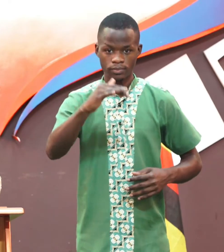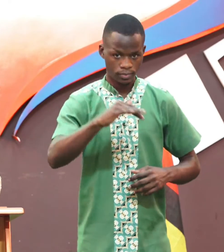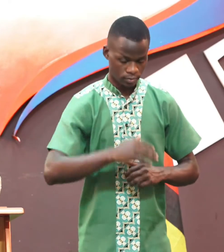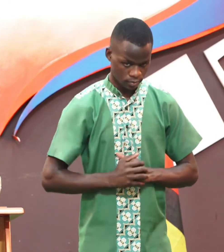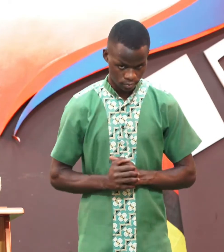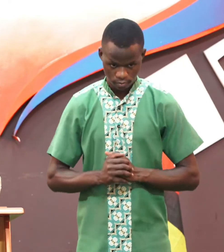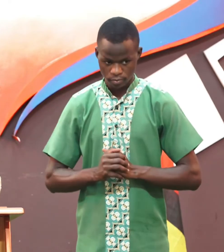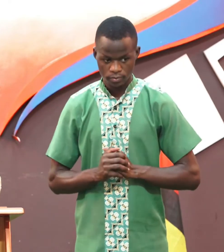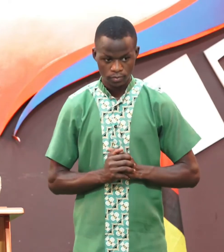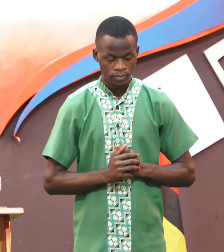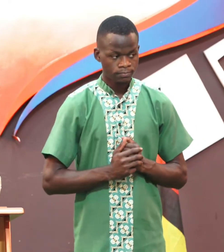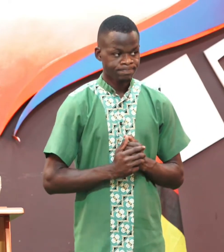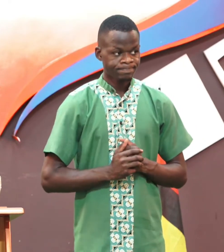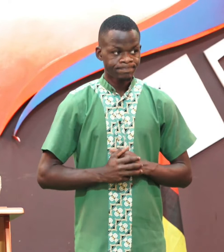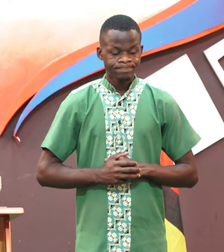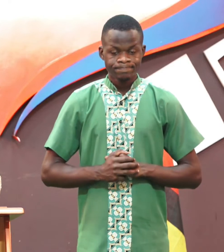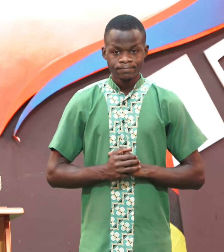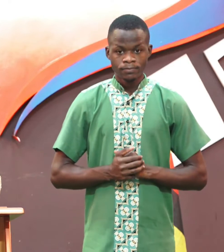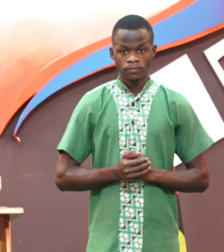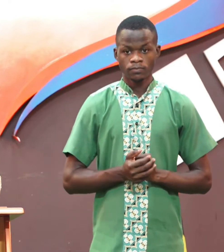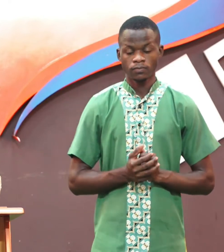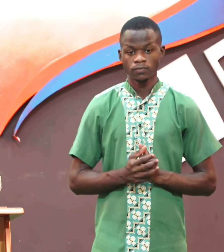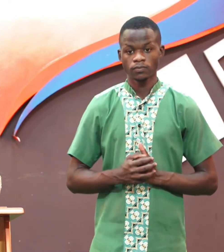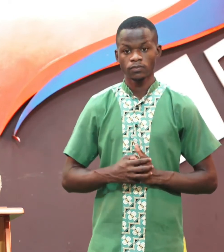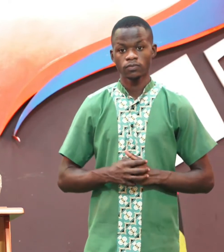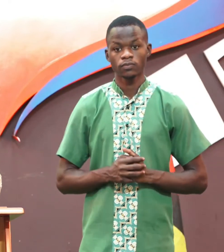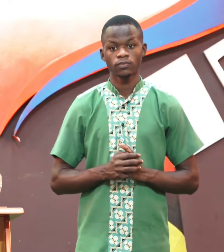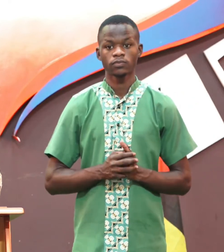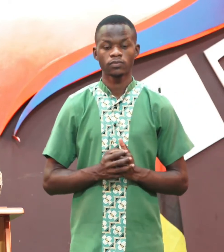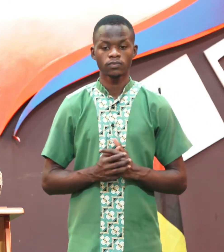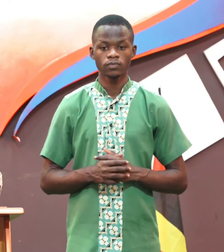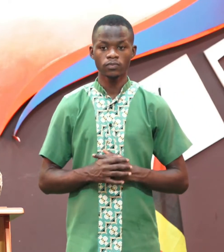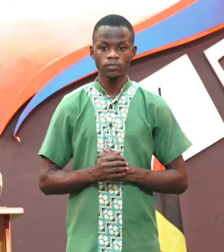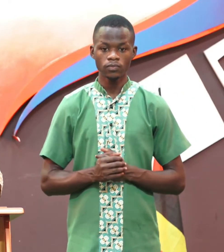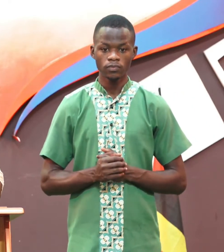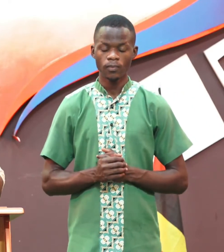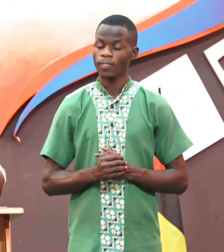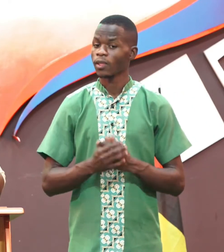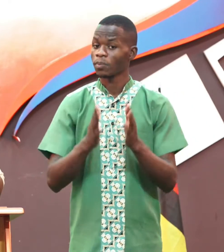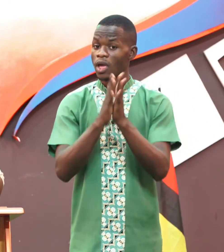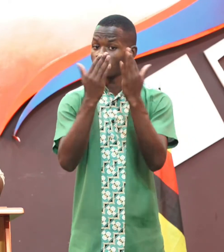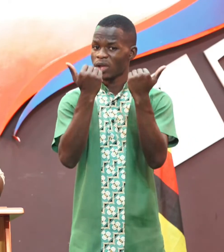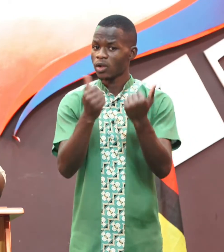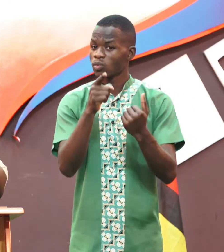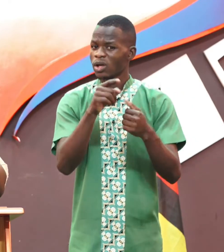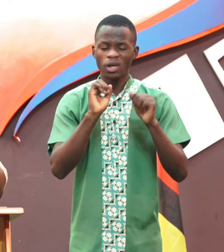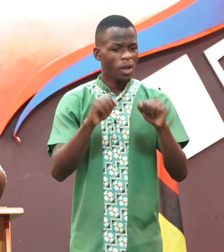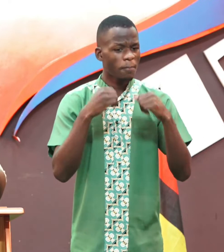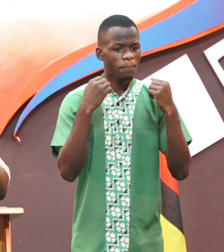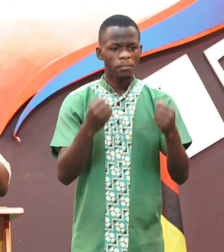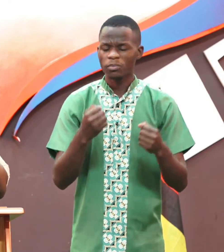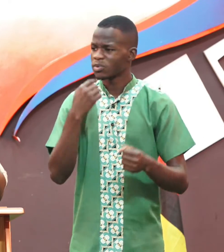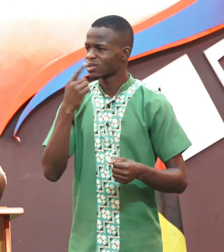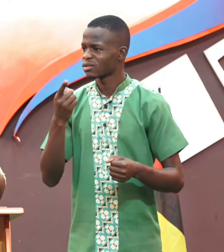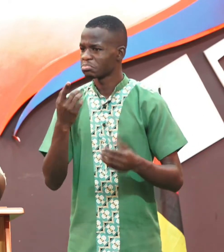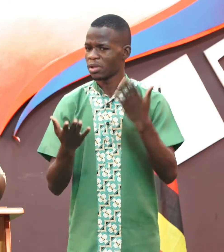that a person picks from what is in the treasure of their hearts and they bring it out to us to speak it to us. Katosobola kutugamba nti byotugamba